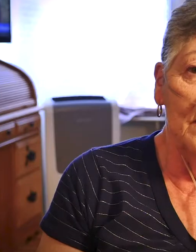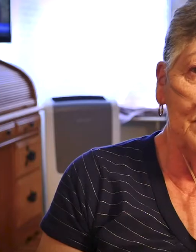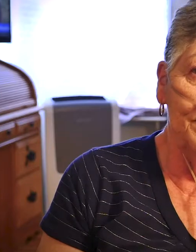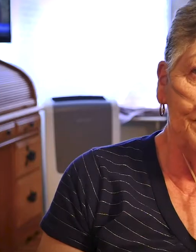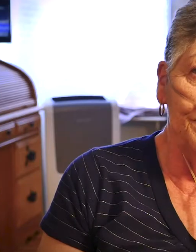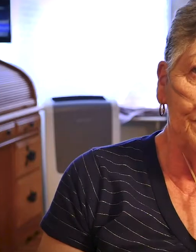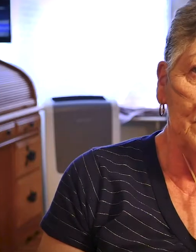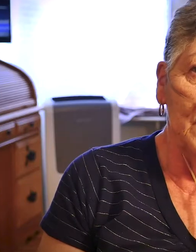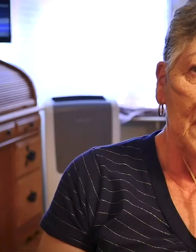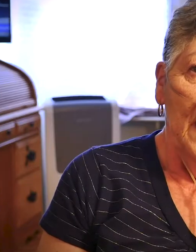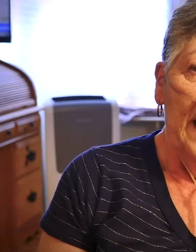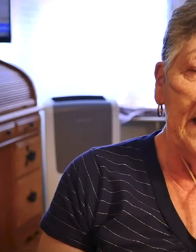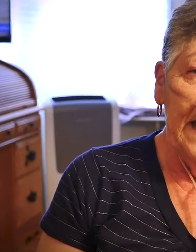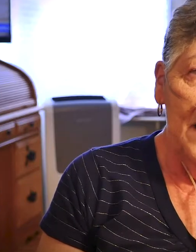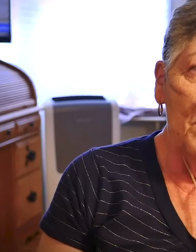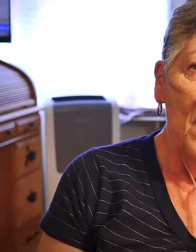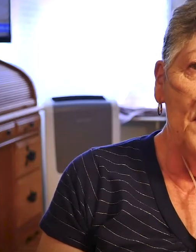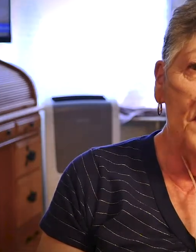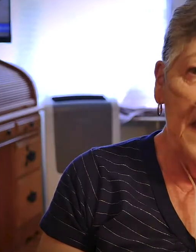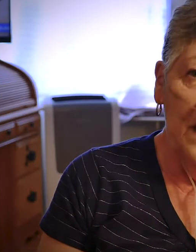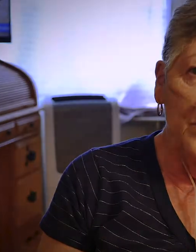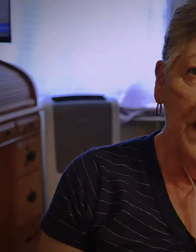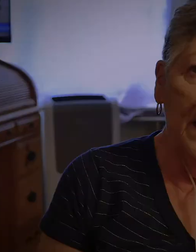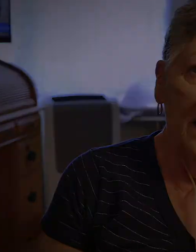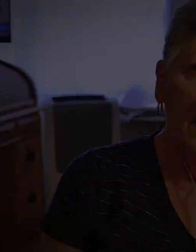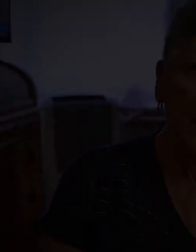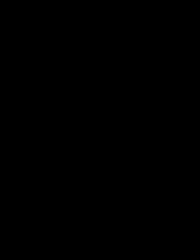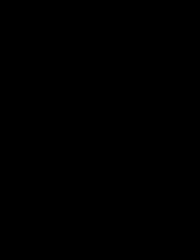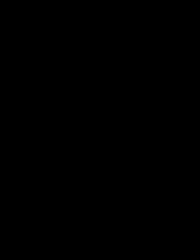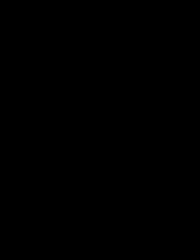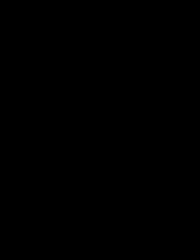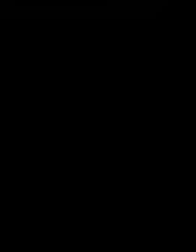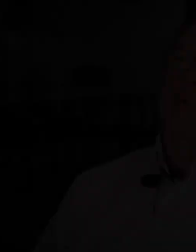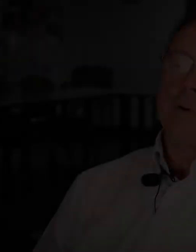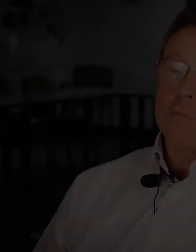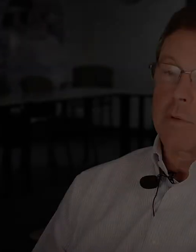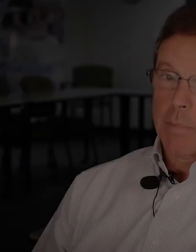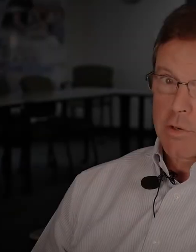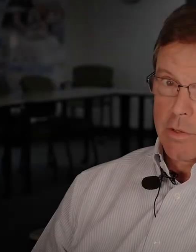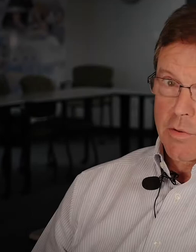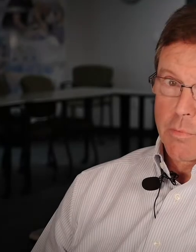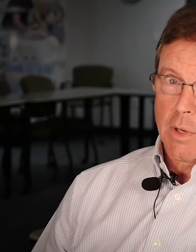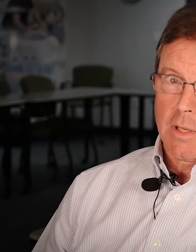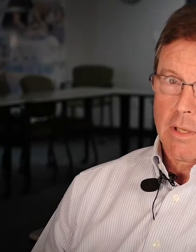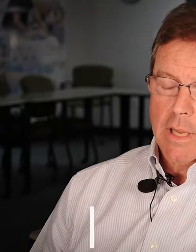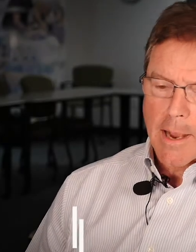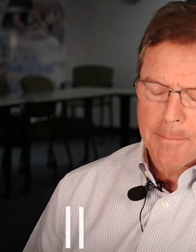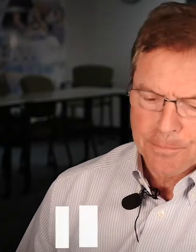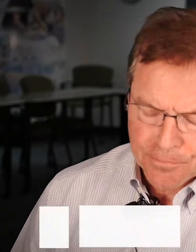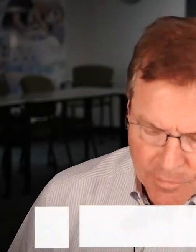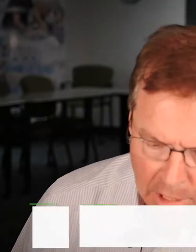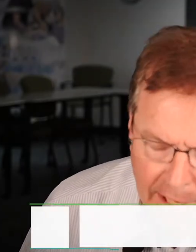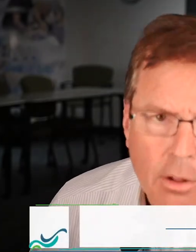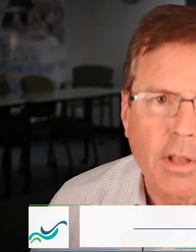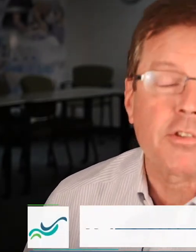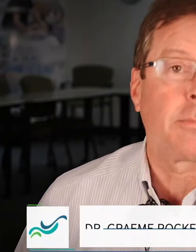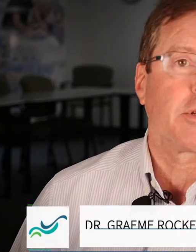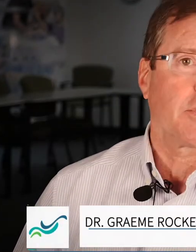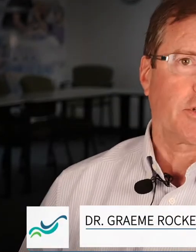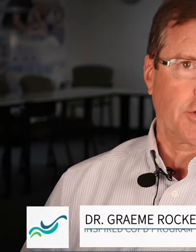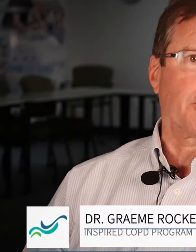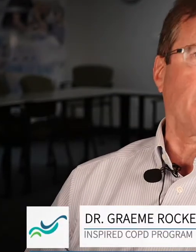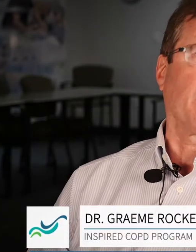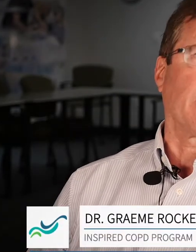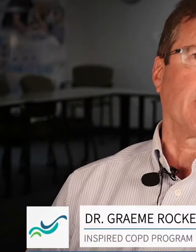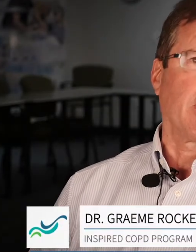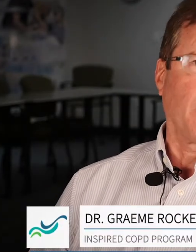was. And it came on that quick. Quite often, patients will allow their